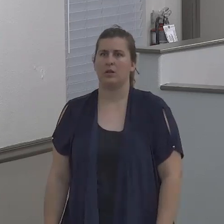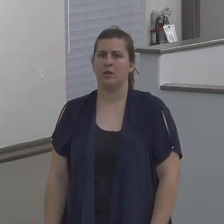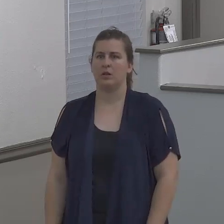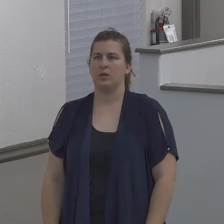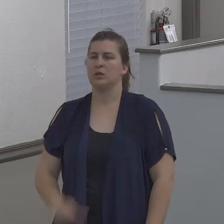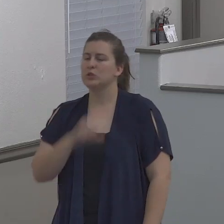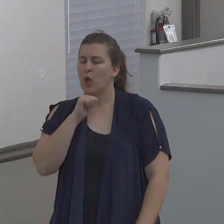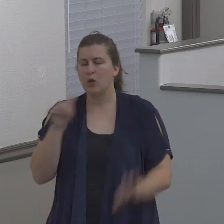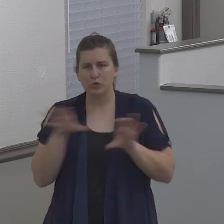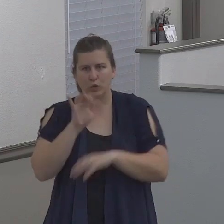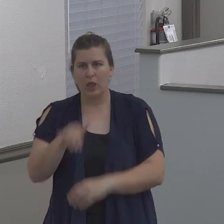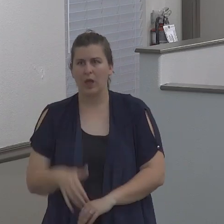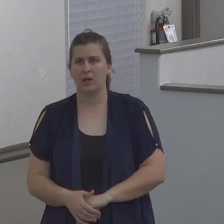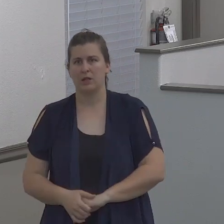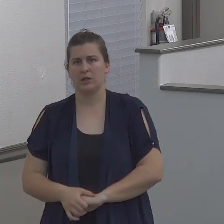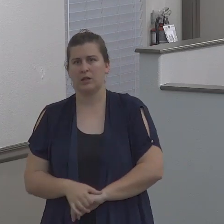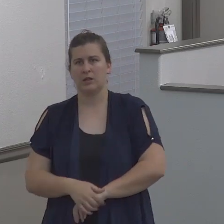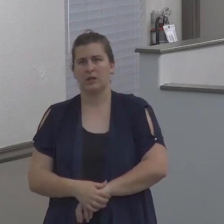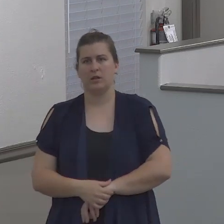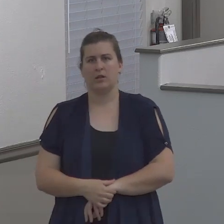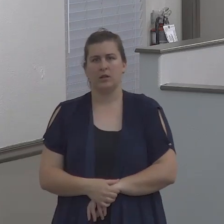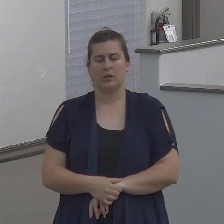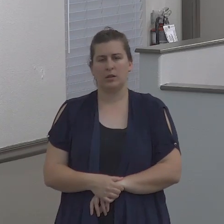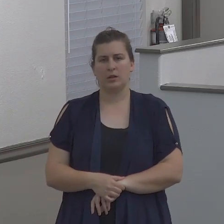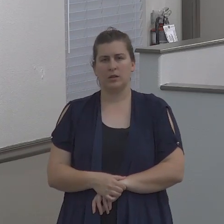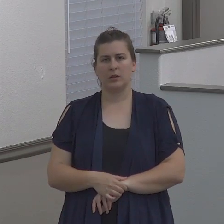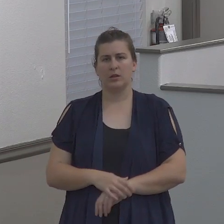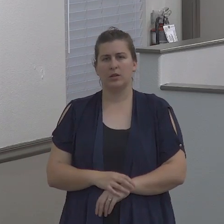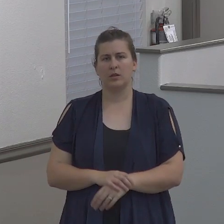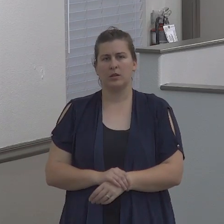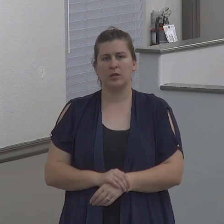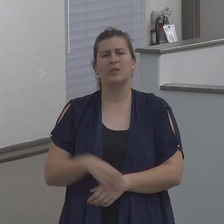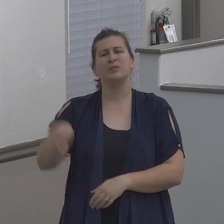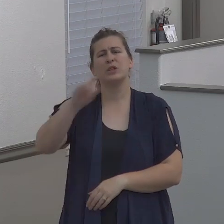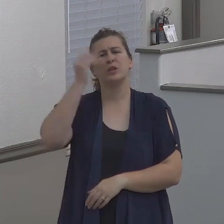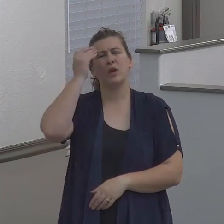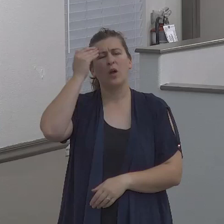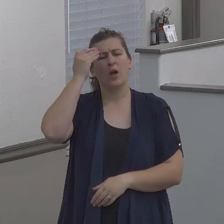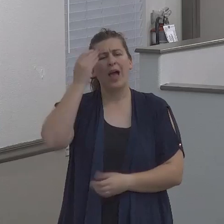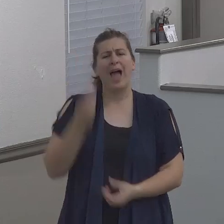devil. Don't do it. Don't do it.